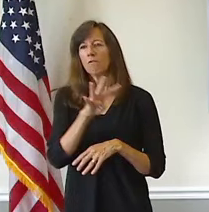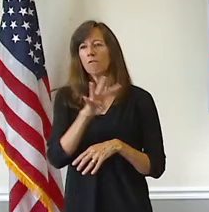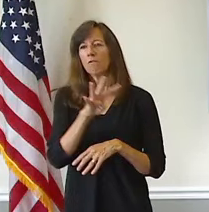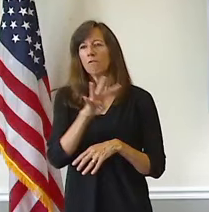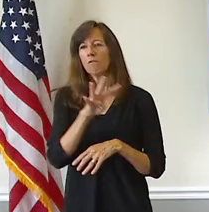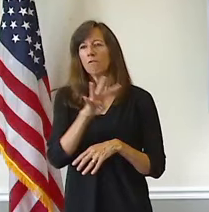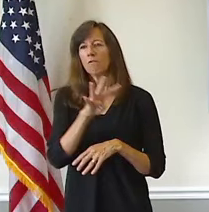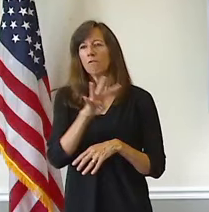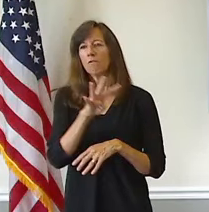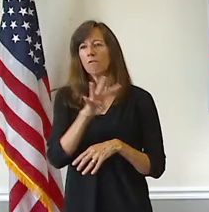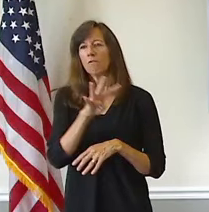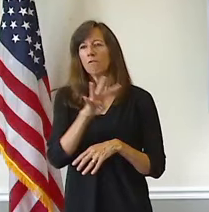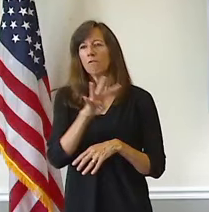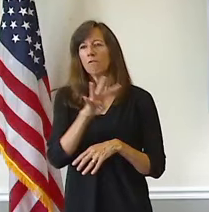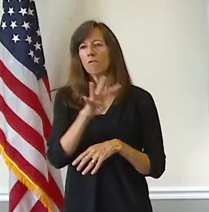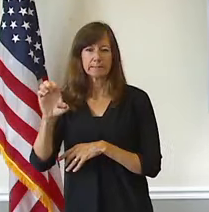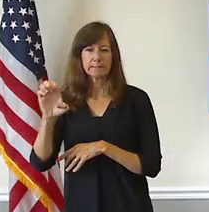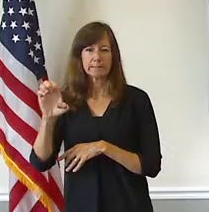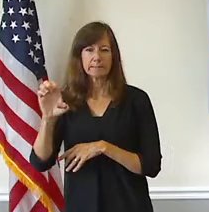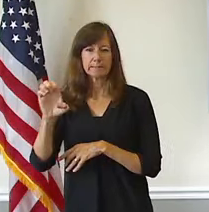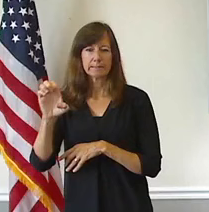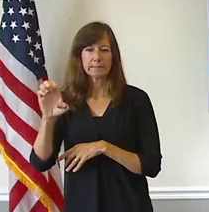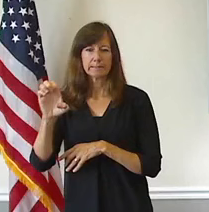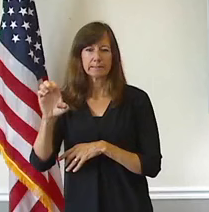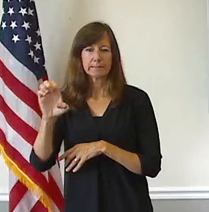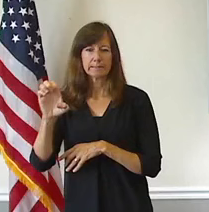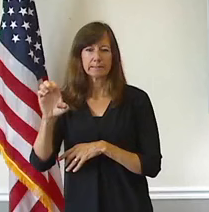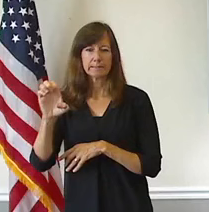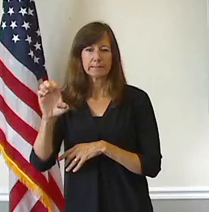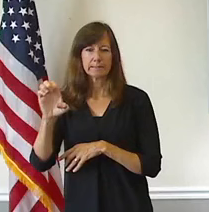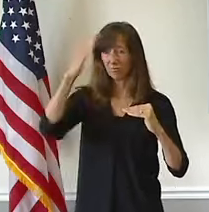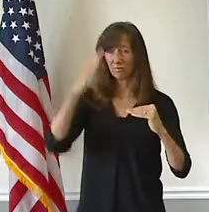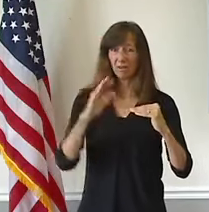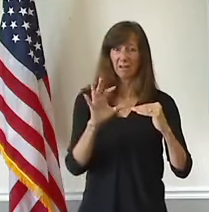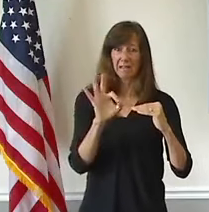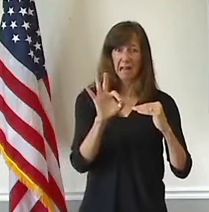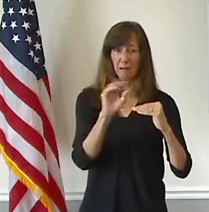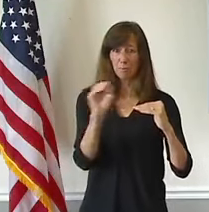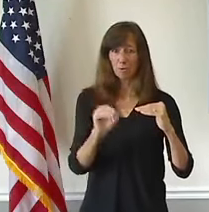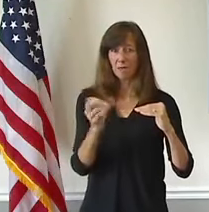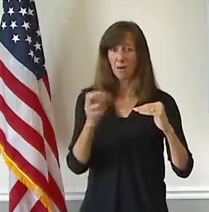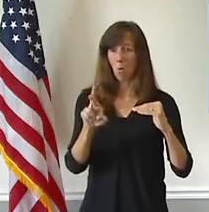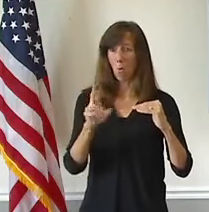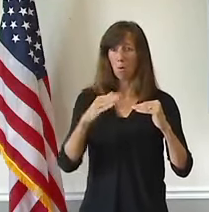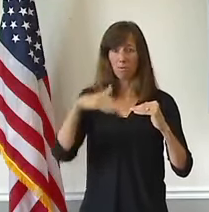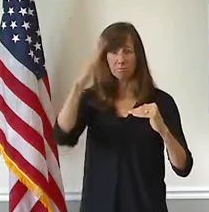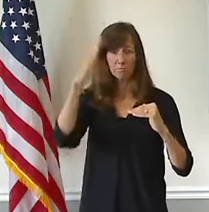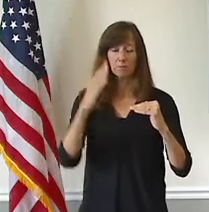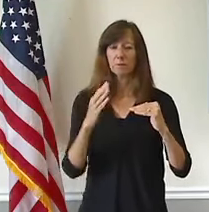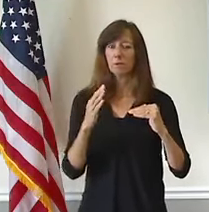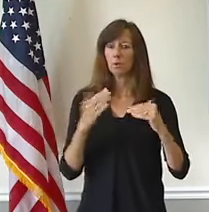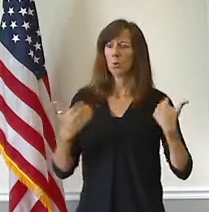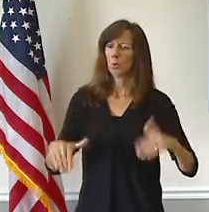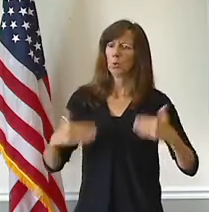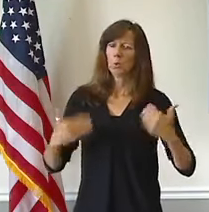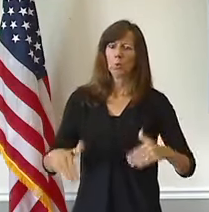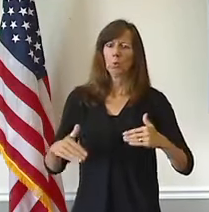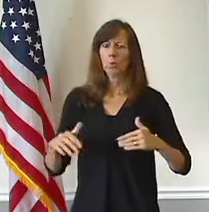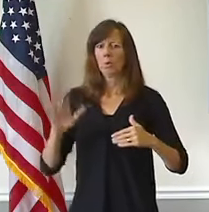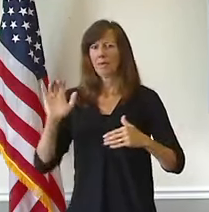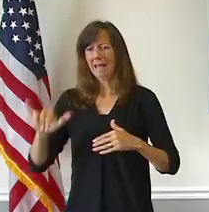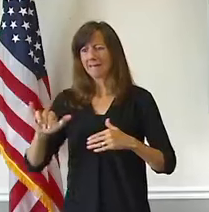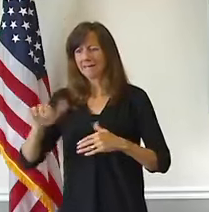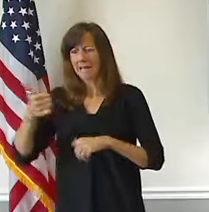like 9% or greater, we'd be like 10 times that amount, and we wouldn't be able to keep pace with it. So.